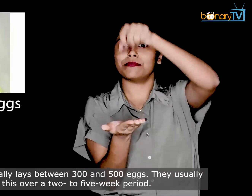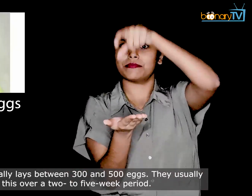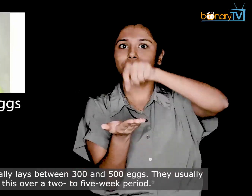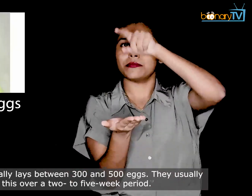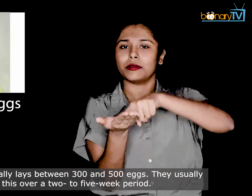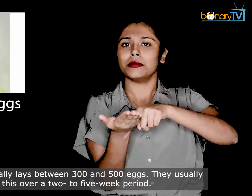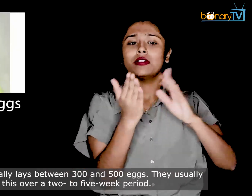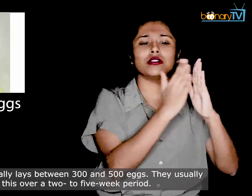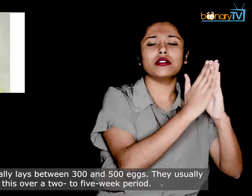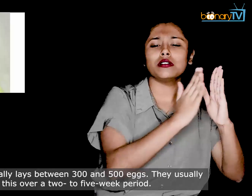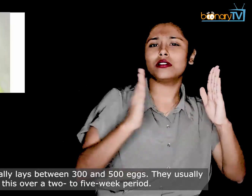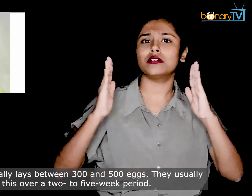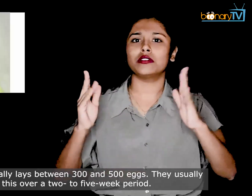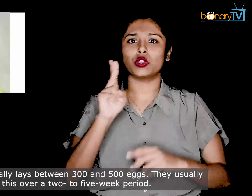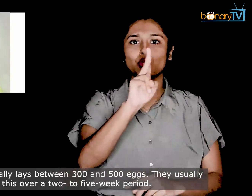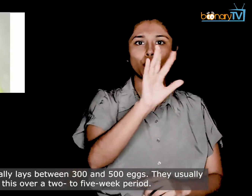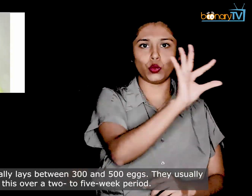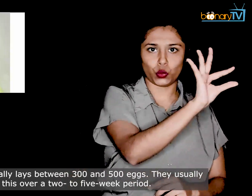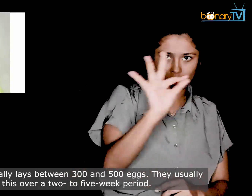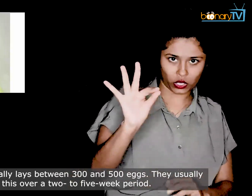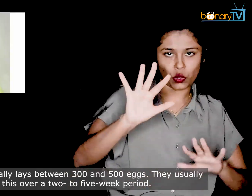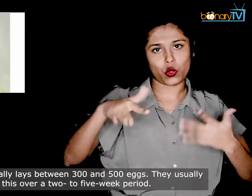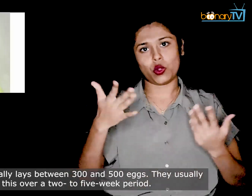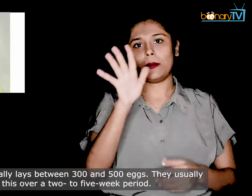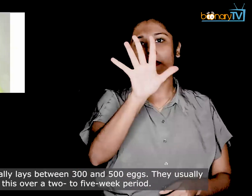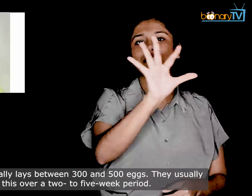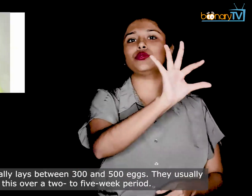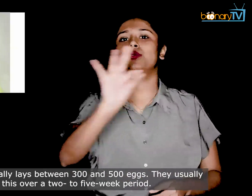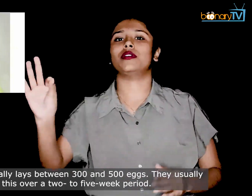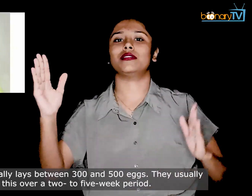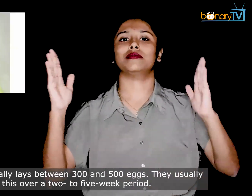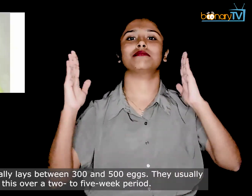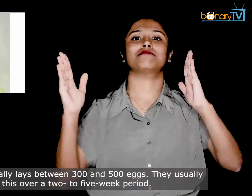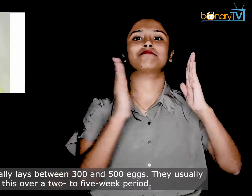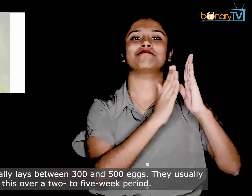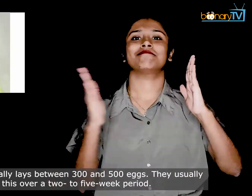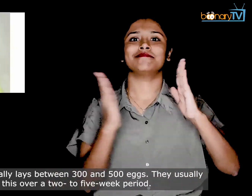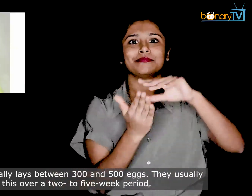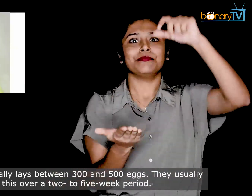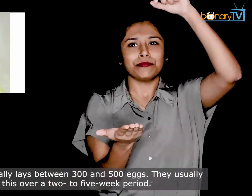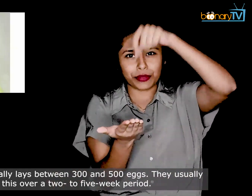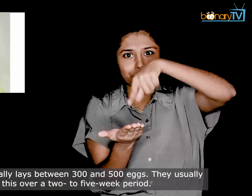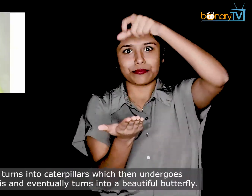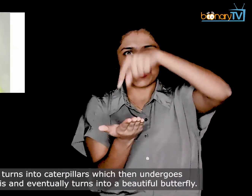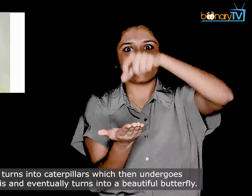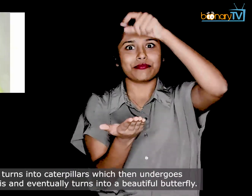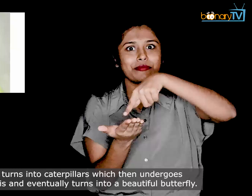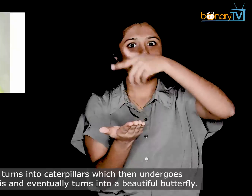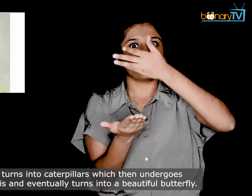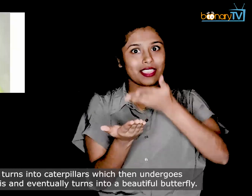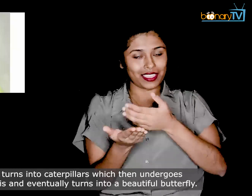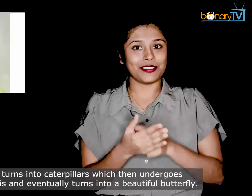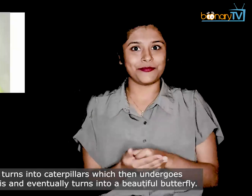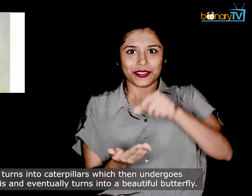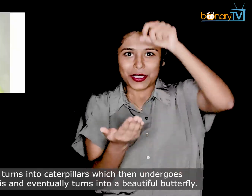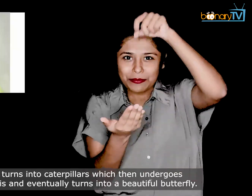do this over a 2 to 5 week period. This then turns